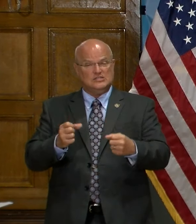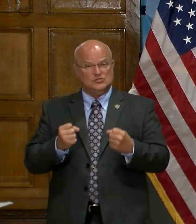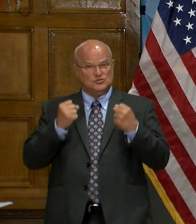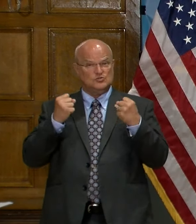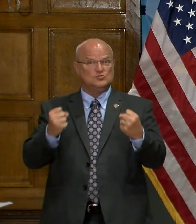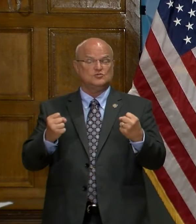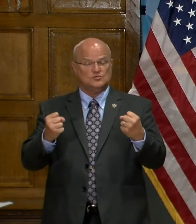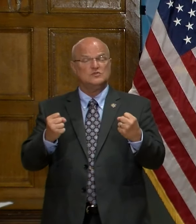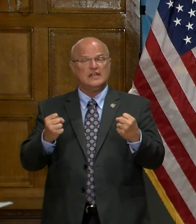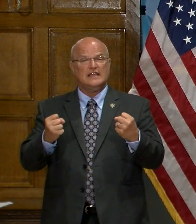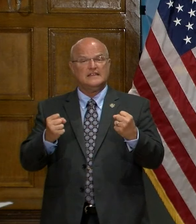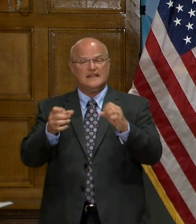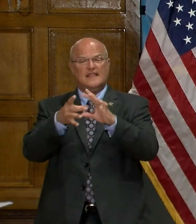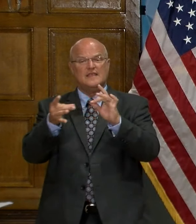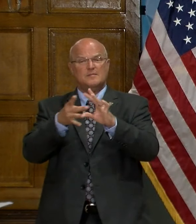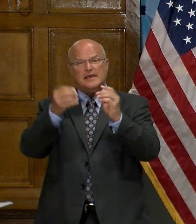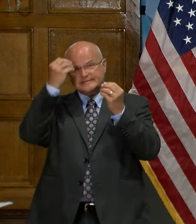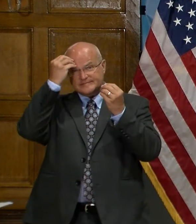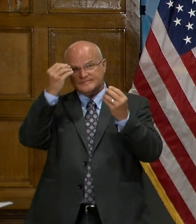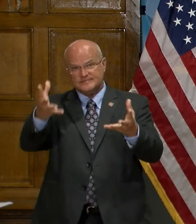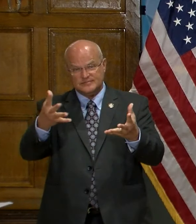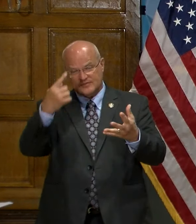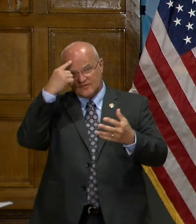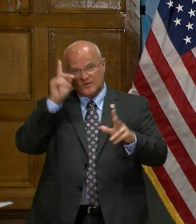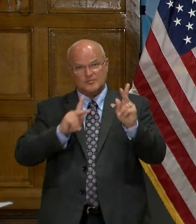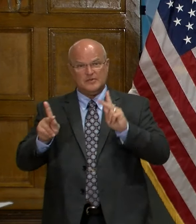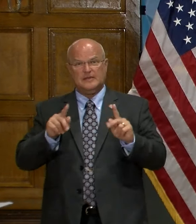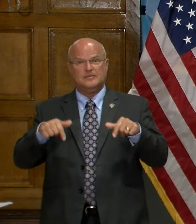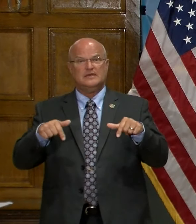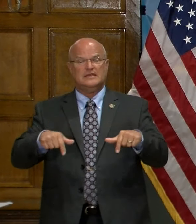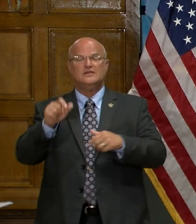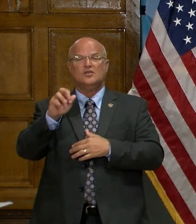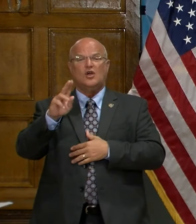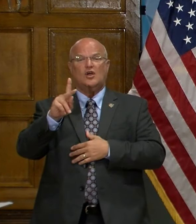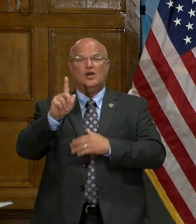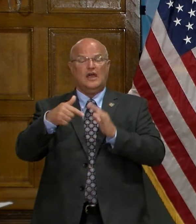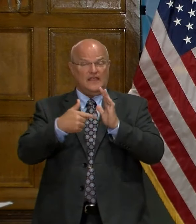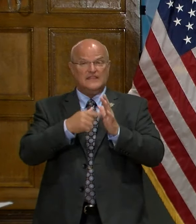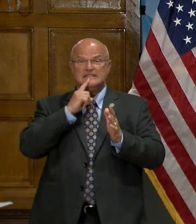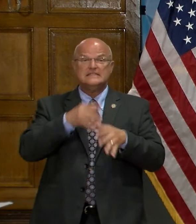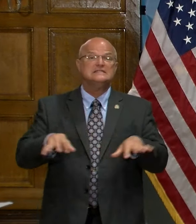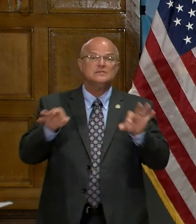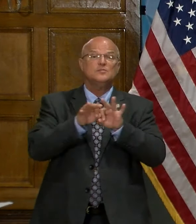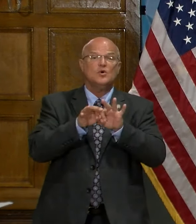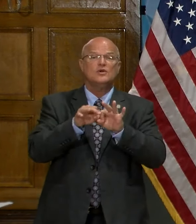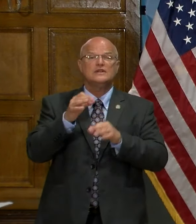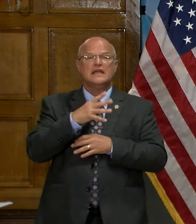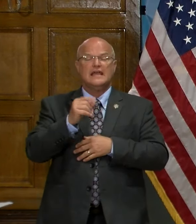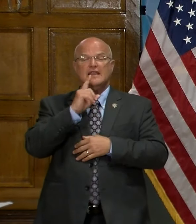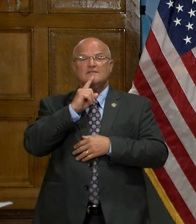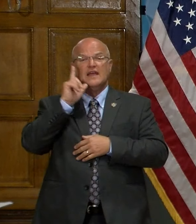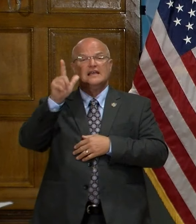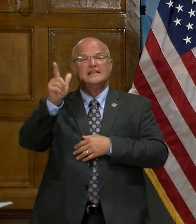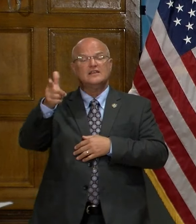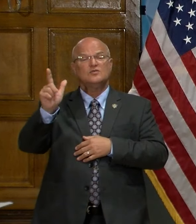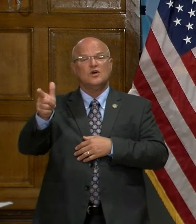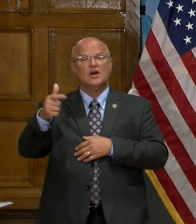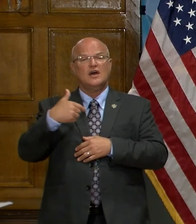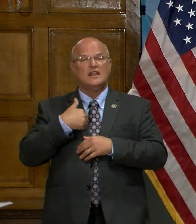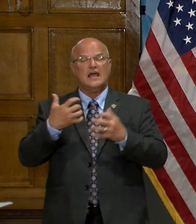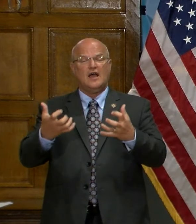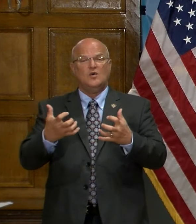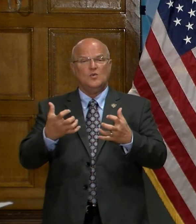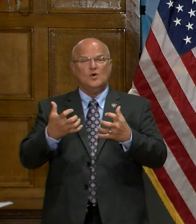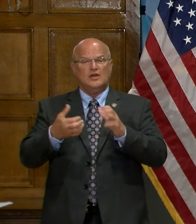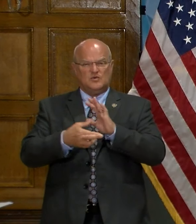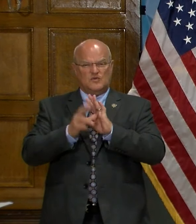strengthen the messaging that we have to Arkansans that this is important. And in fact, later on, I want to